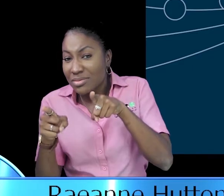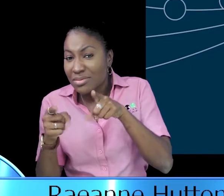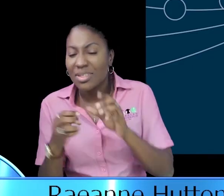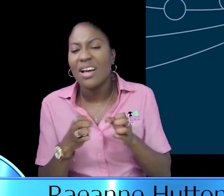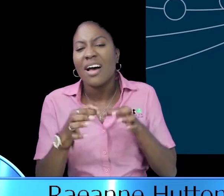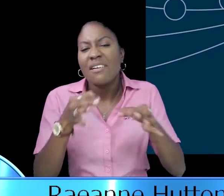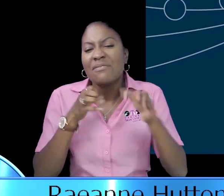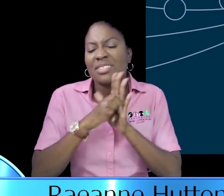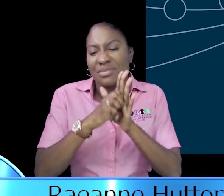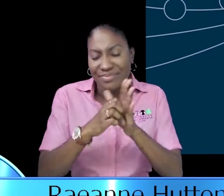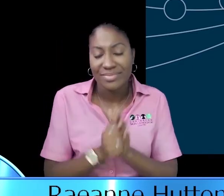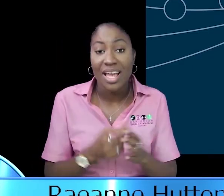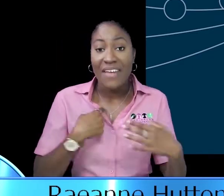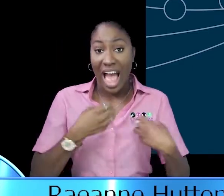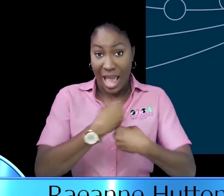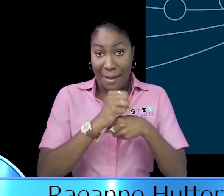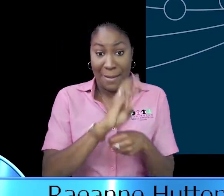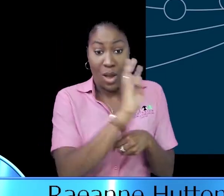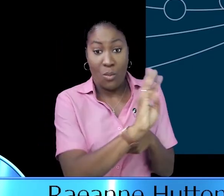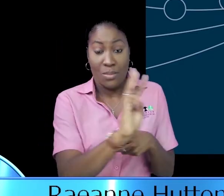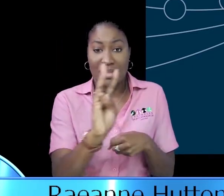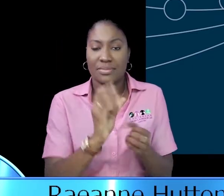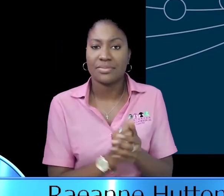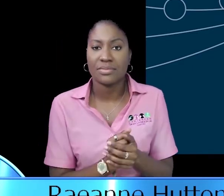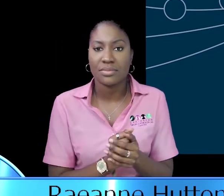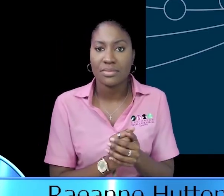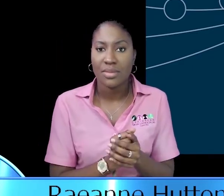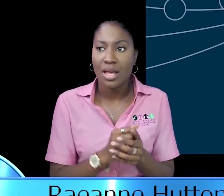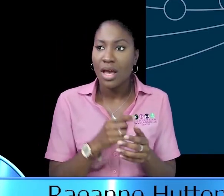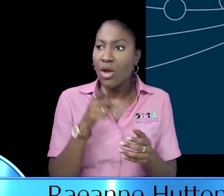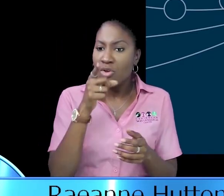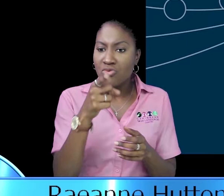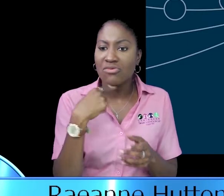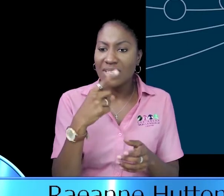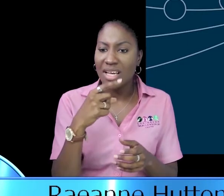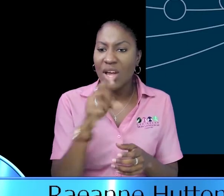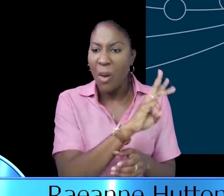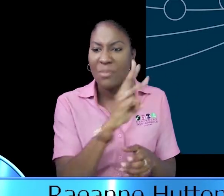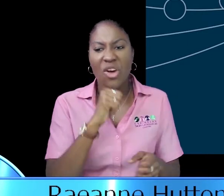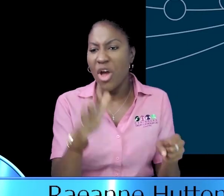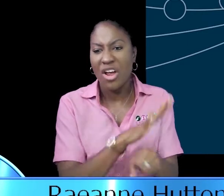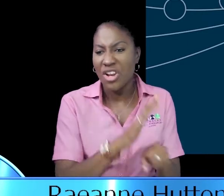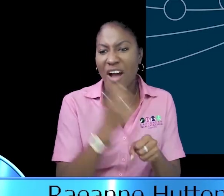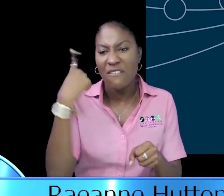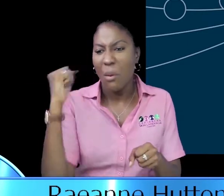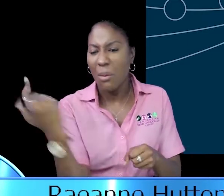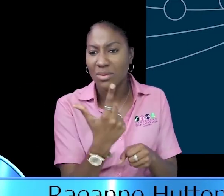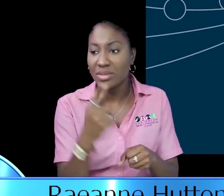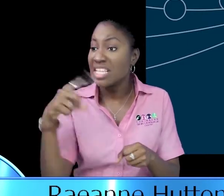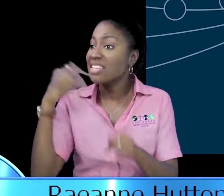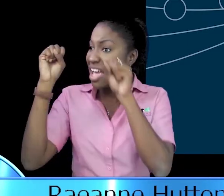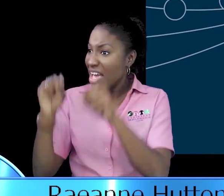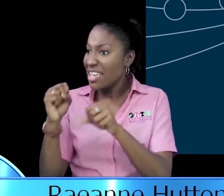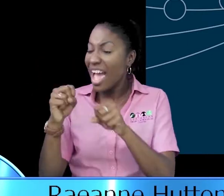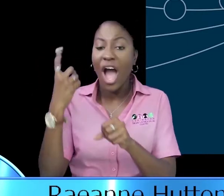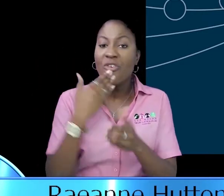And if you're the website developer, the guy building the website, then what do you do? You're like, well, who do I believe? Or do I just listen to all of